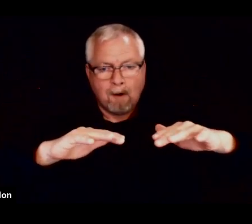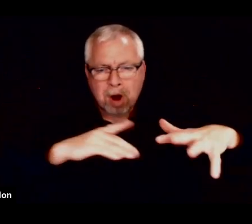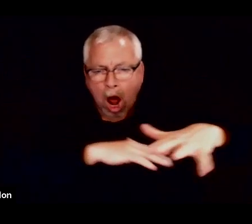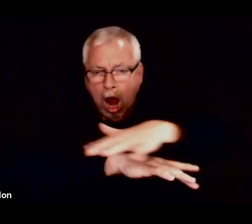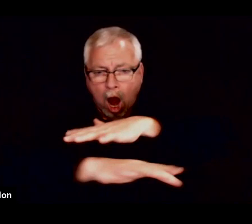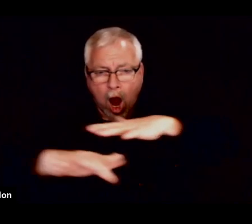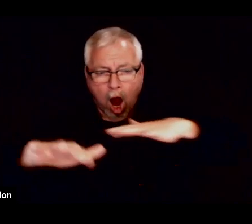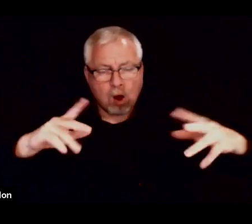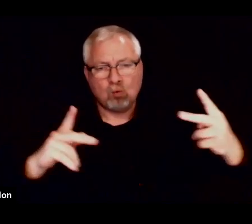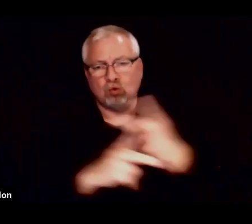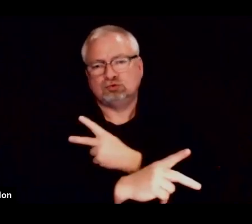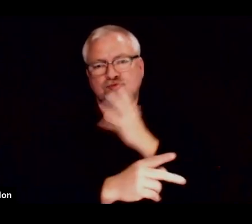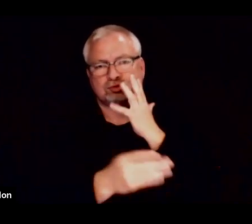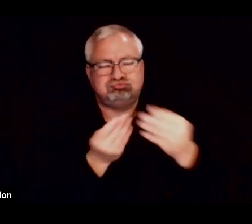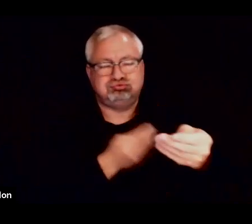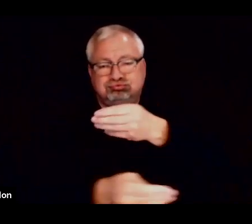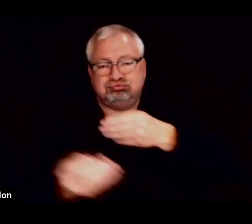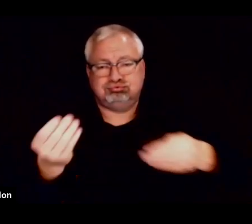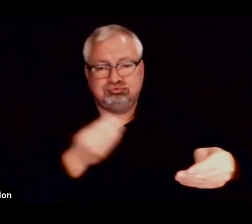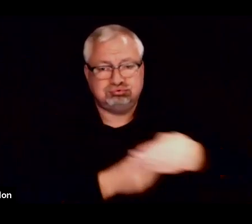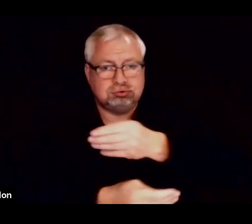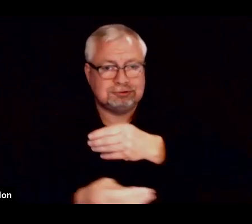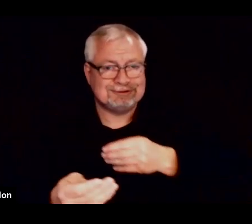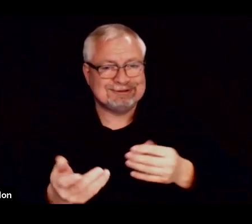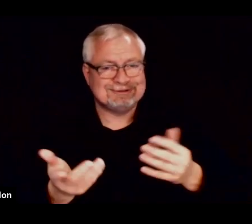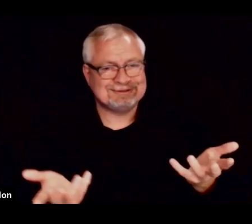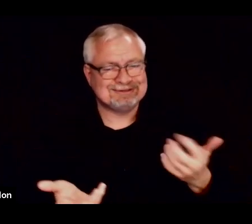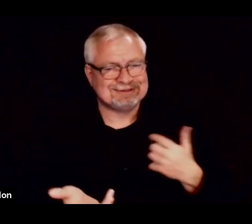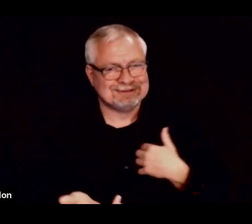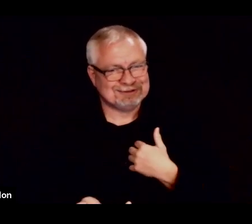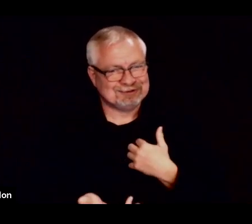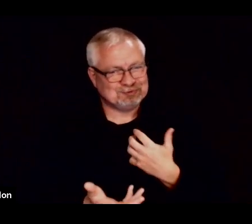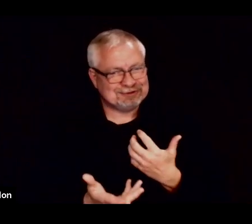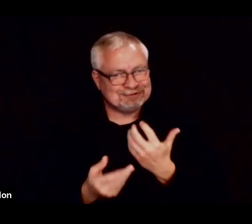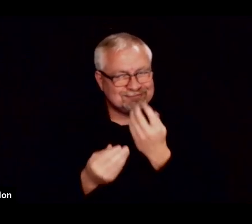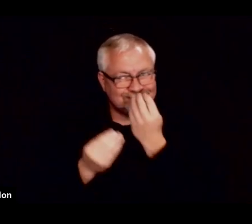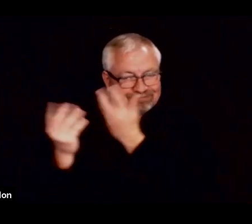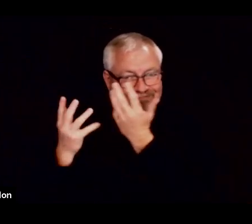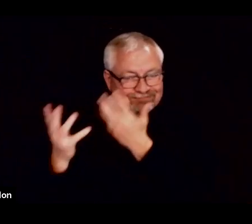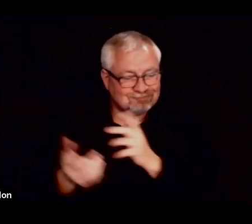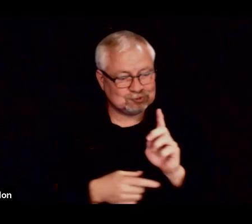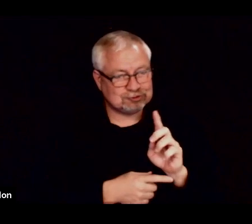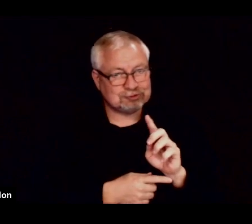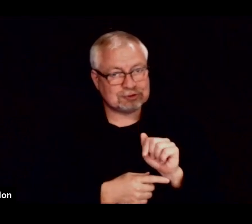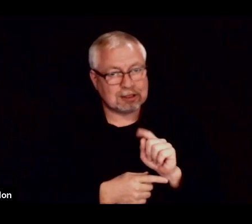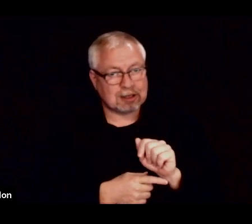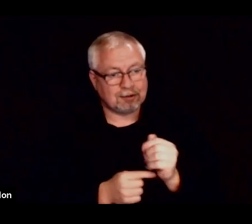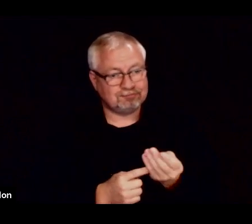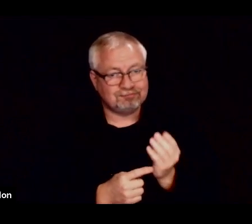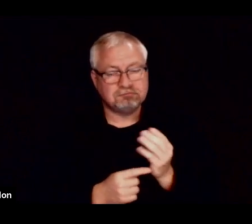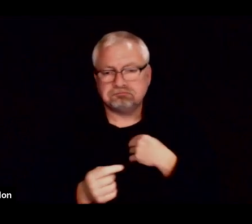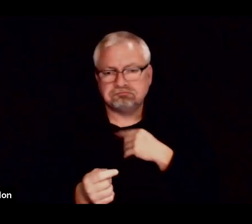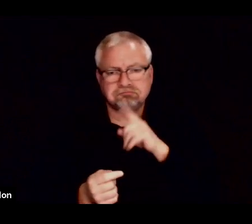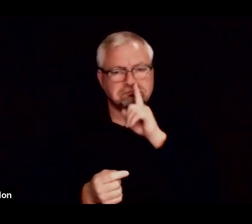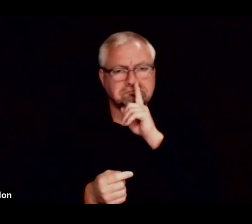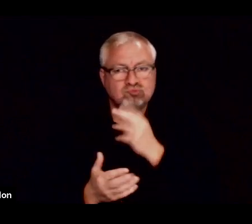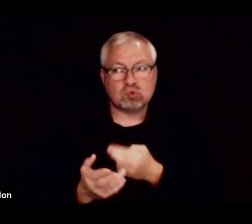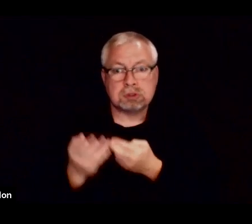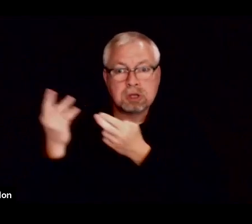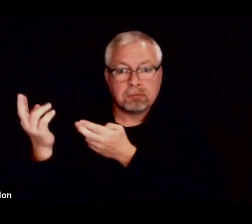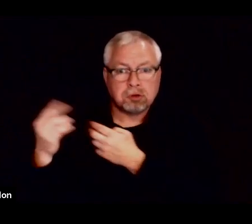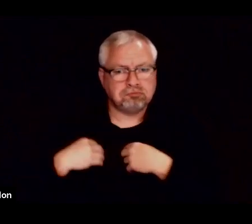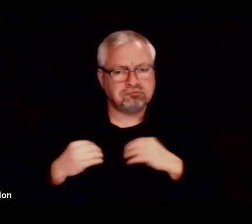the data, and we are not making a recommendation to them, but certainly appreciate the care with